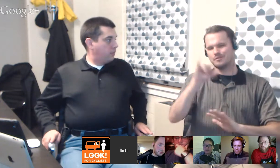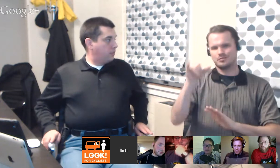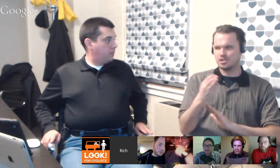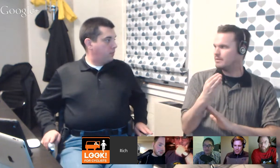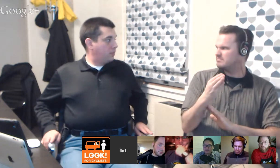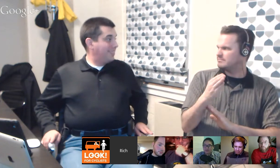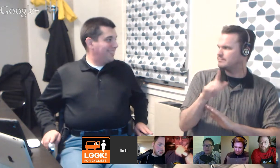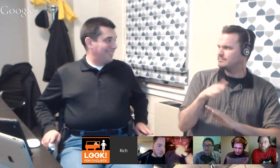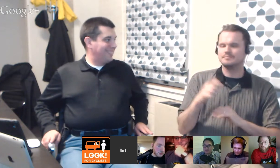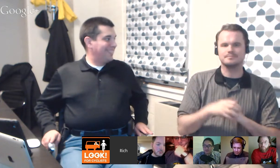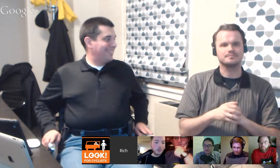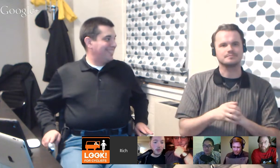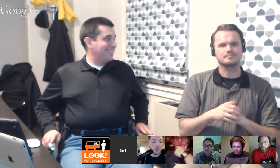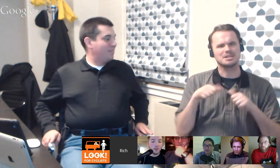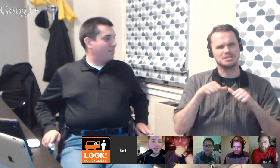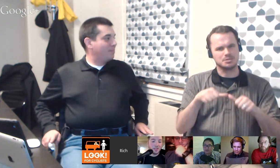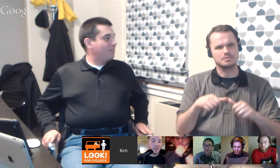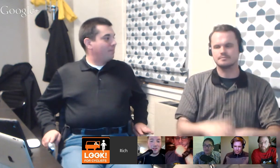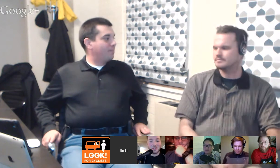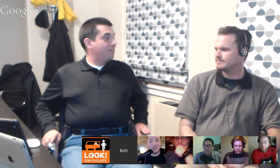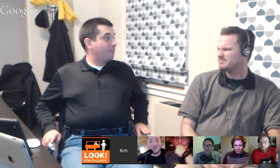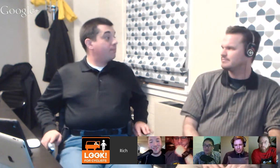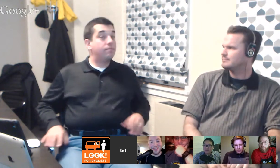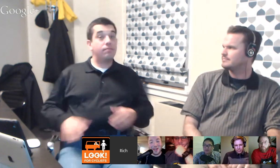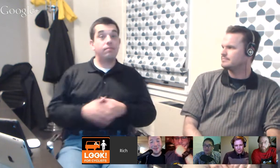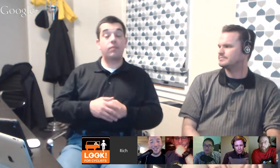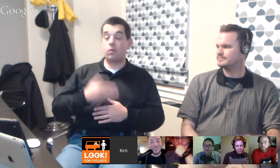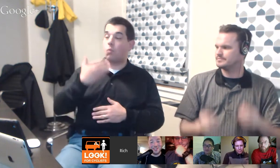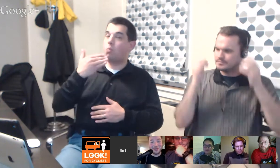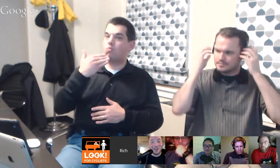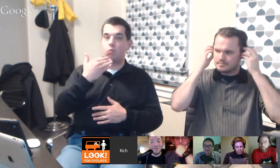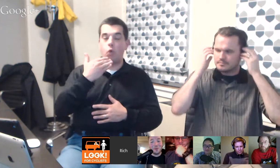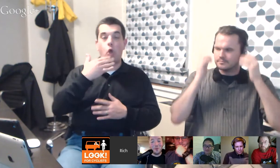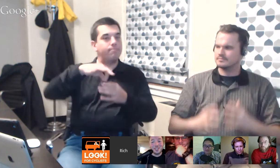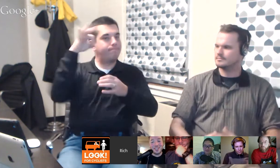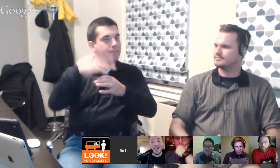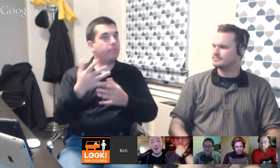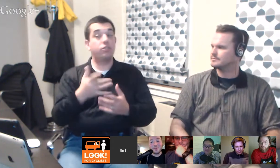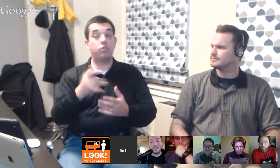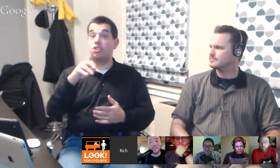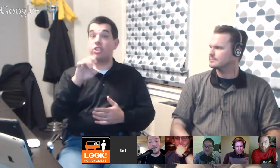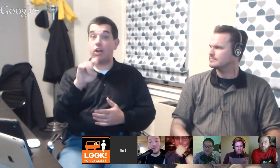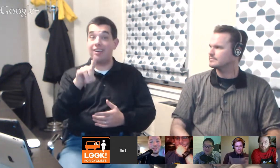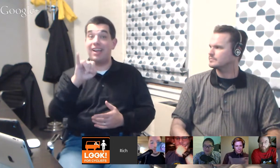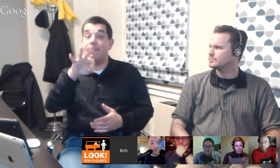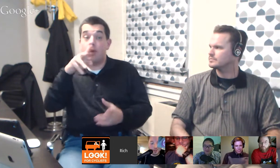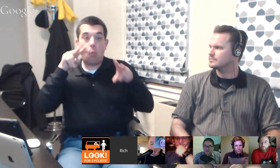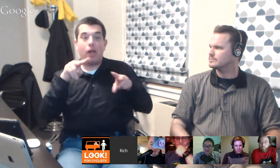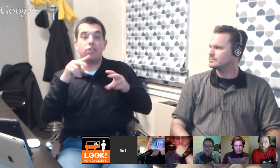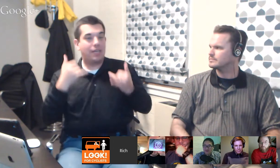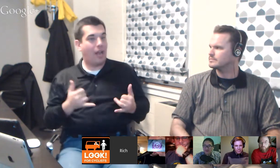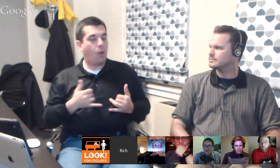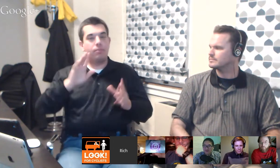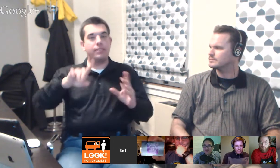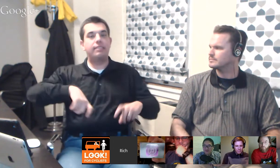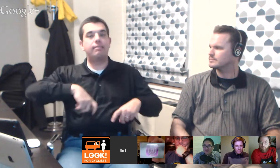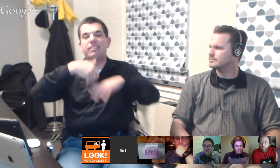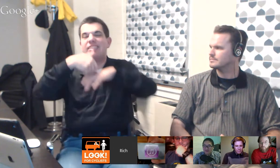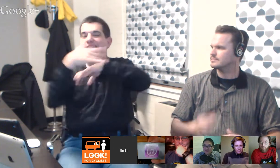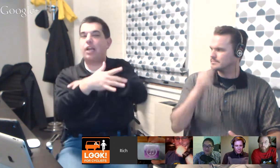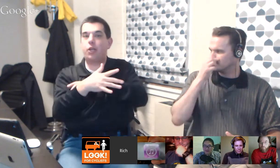do a great job. Awesome. Well, it sounds like a well-deserved nomination. So, Jared, if you're watching, I'll be sending you this small token of